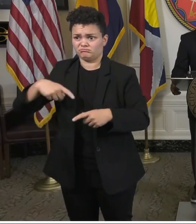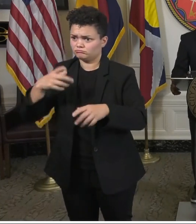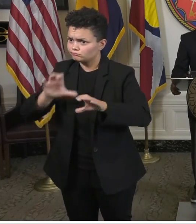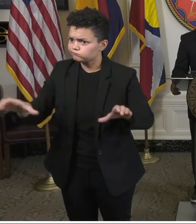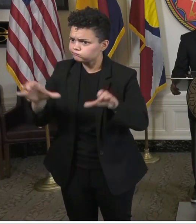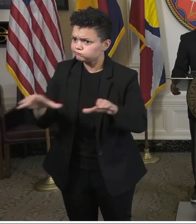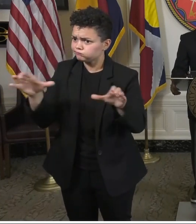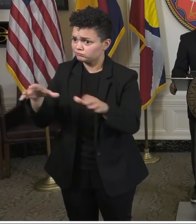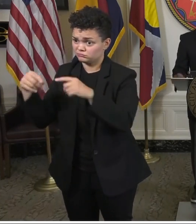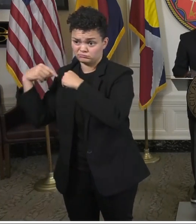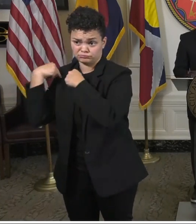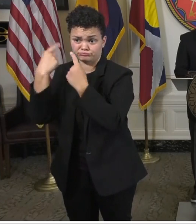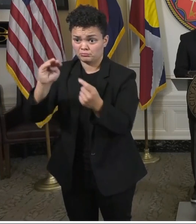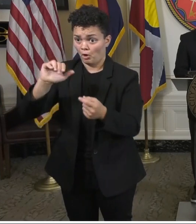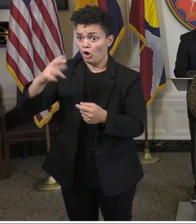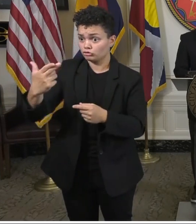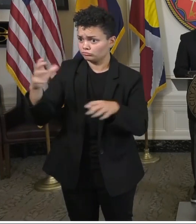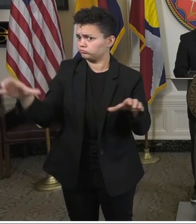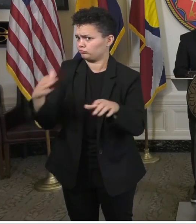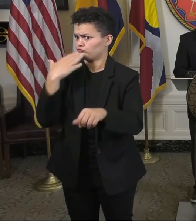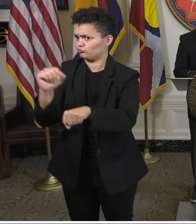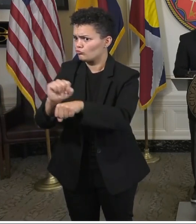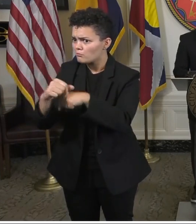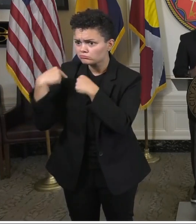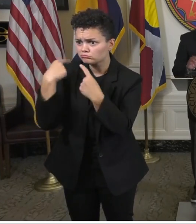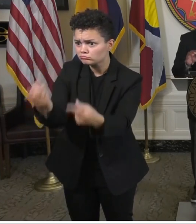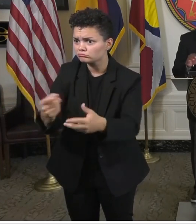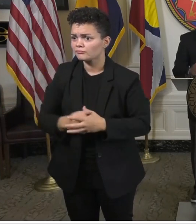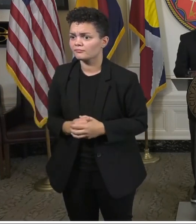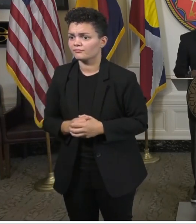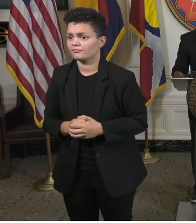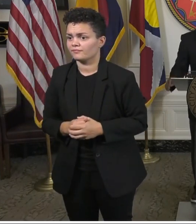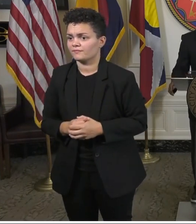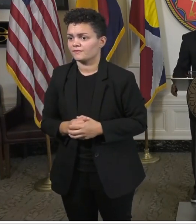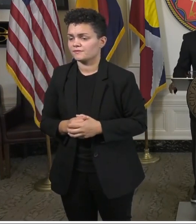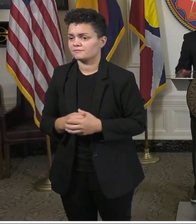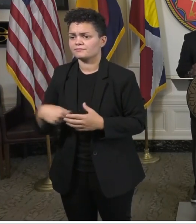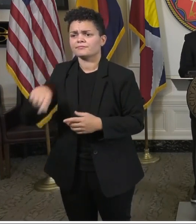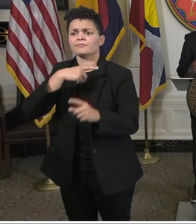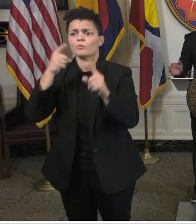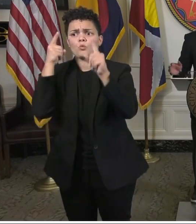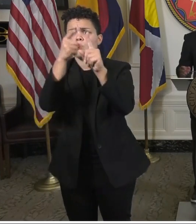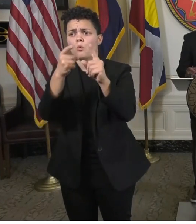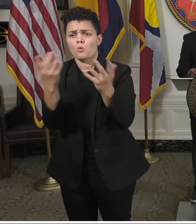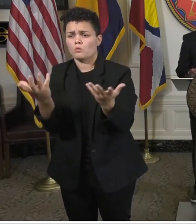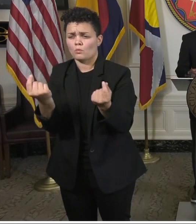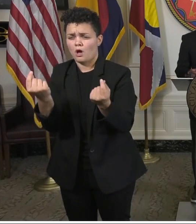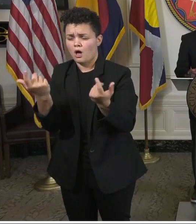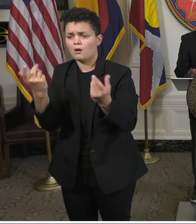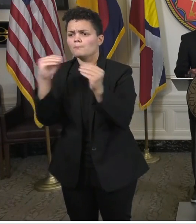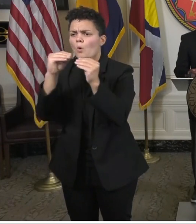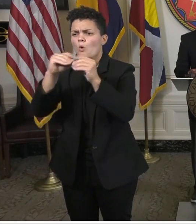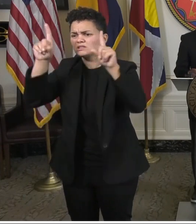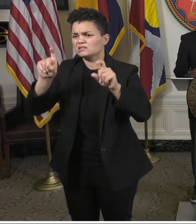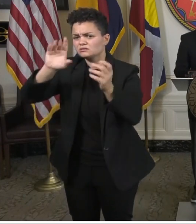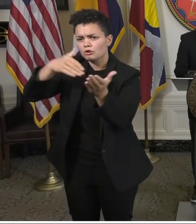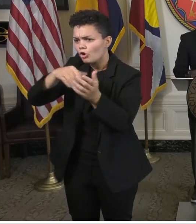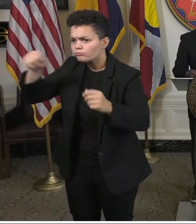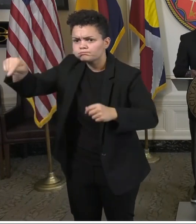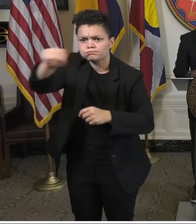ago, the goal is to get more of our testing out into communities and to remove barriers to